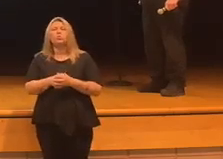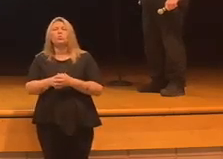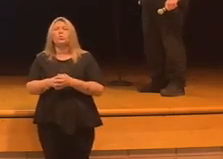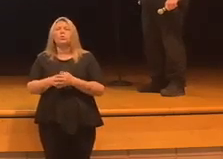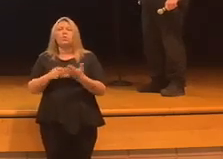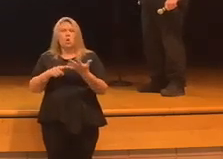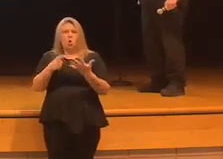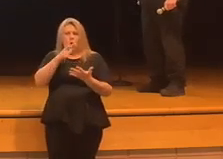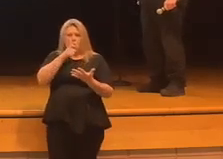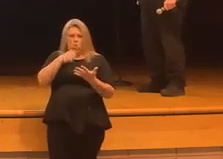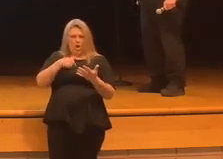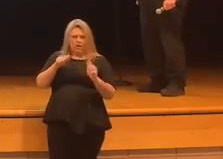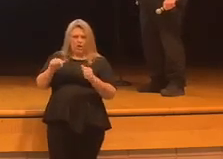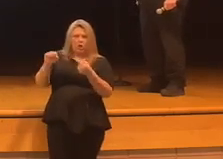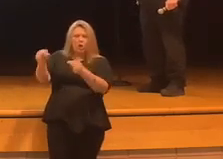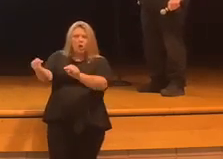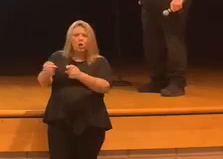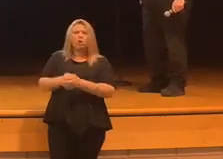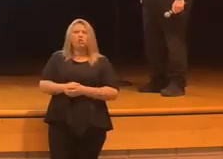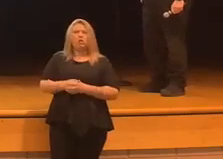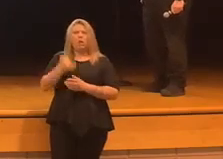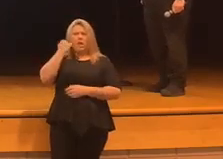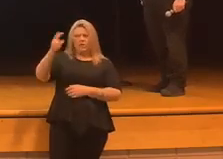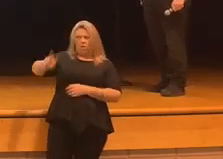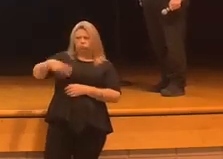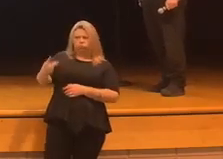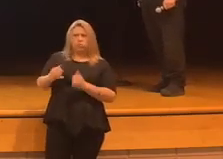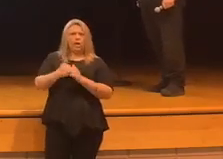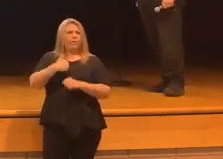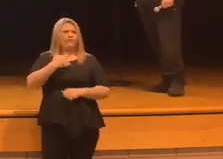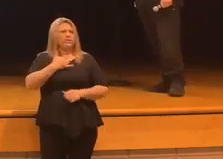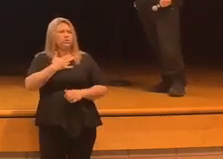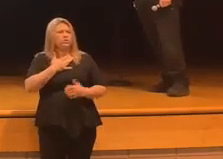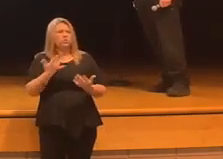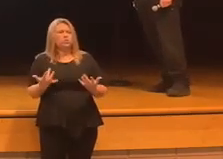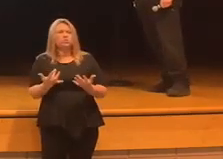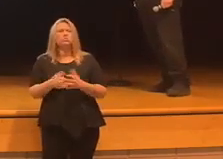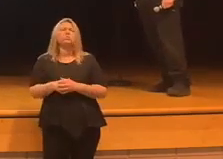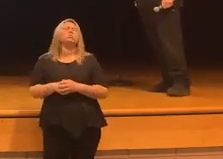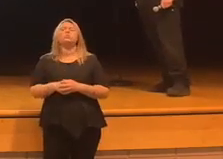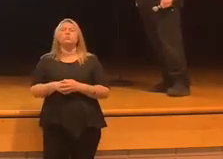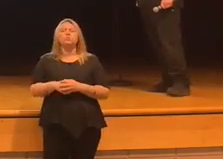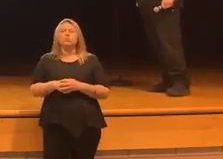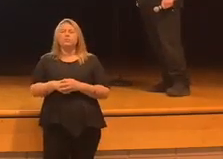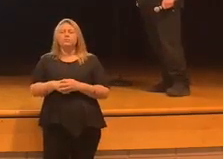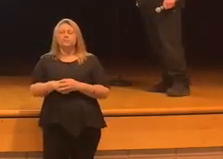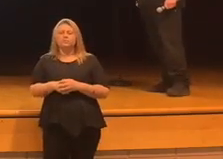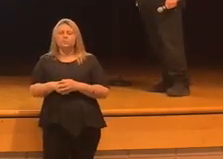hurt? How would it feel if someone did it to me or someone I loved?